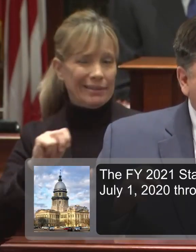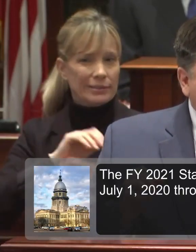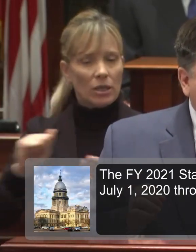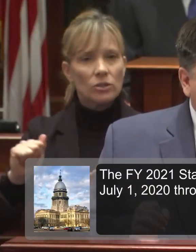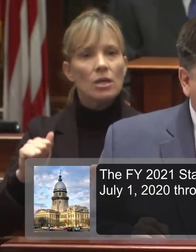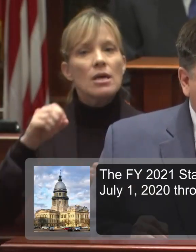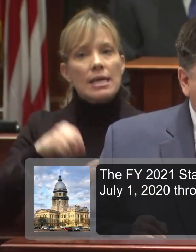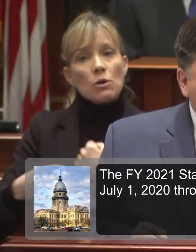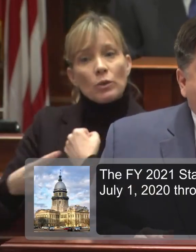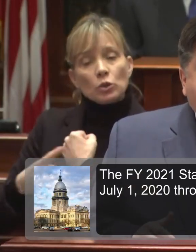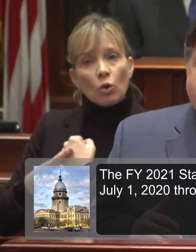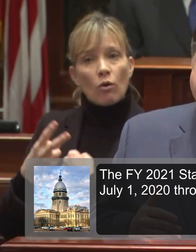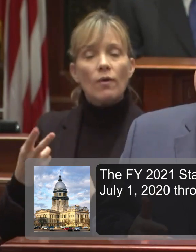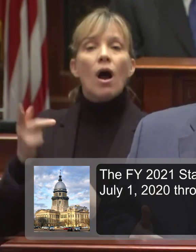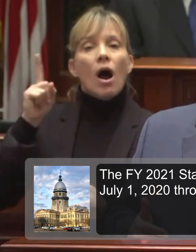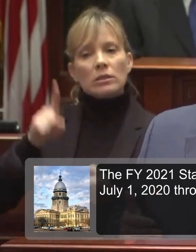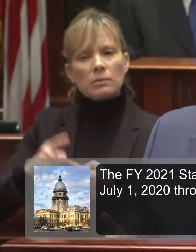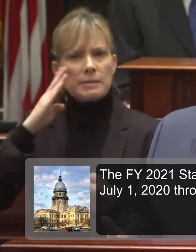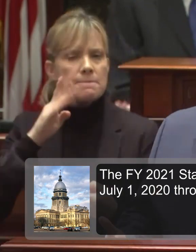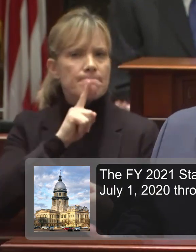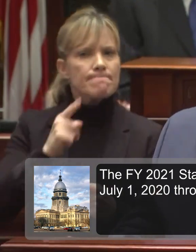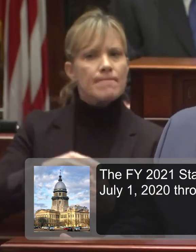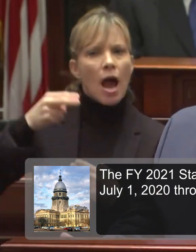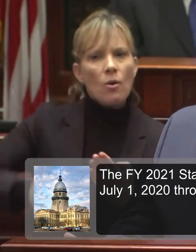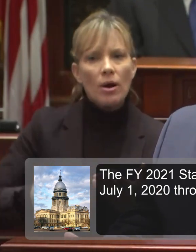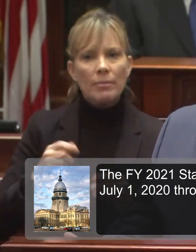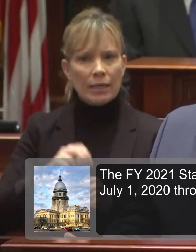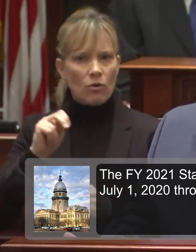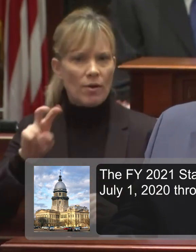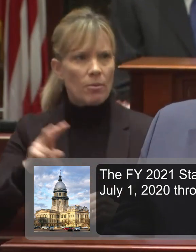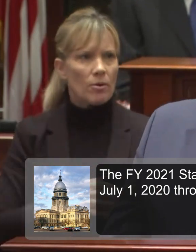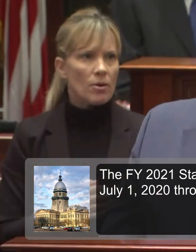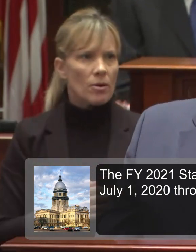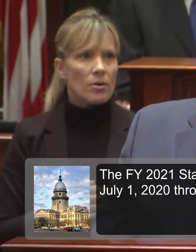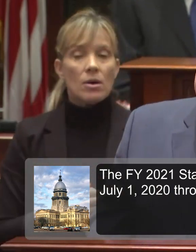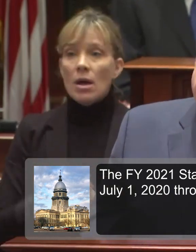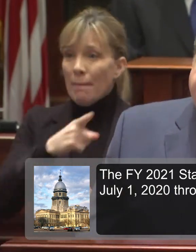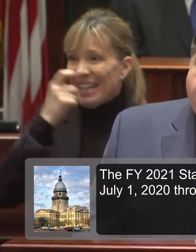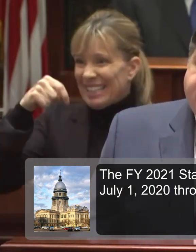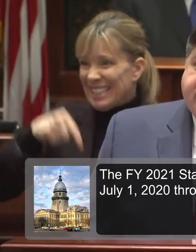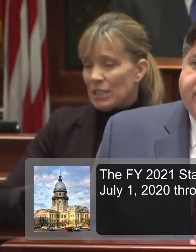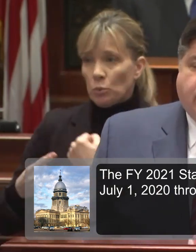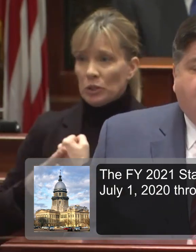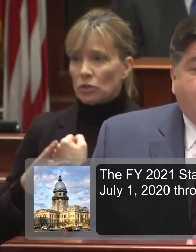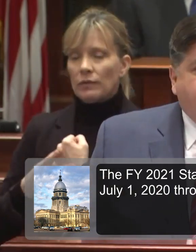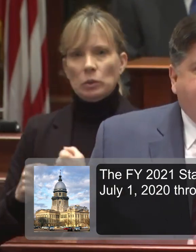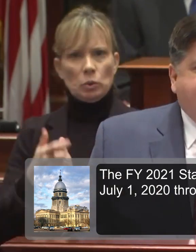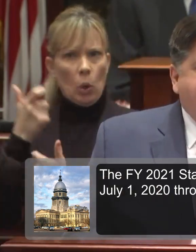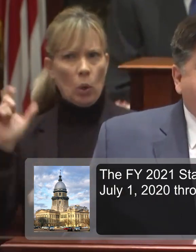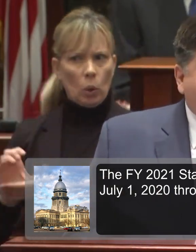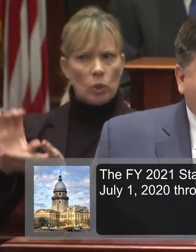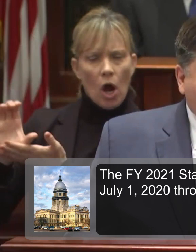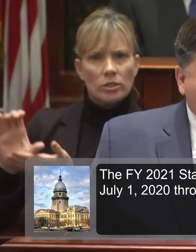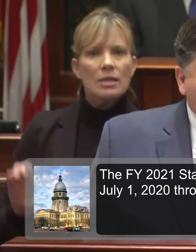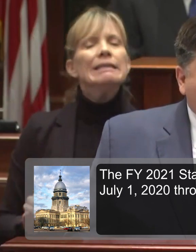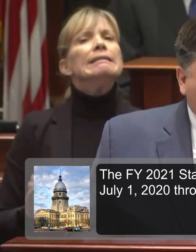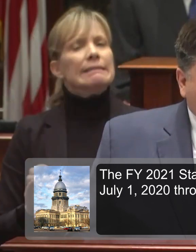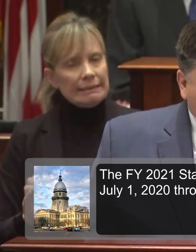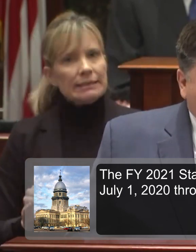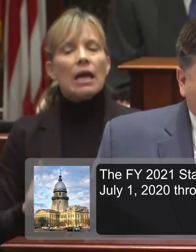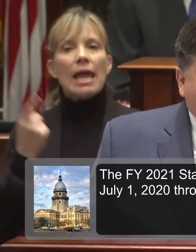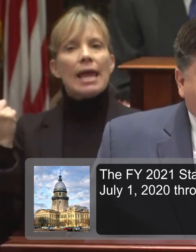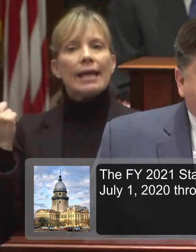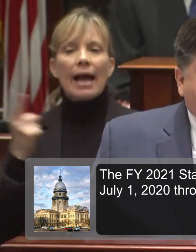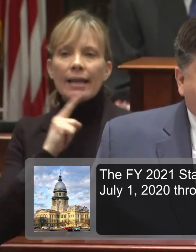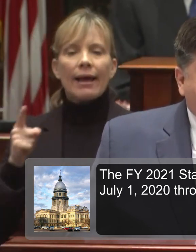billion in reserve until we know the outcome in November. Because this reserve is so large, it inevitably